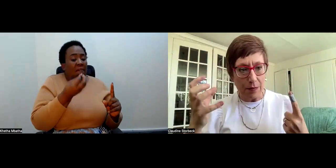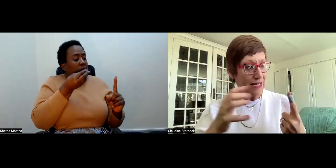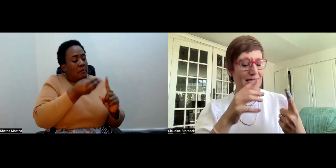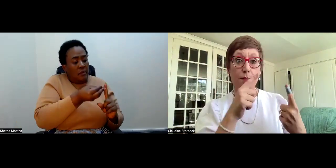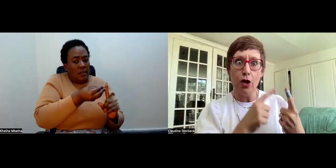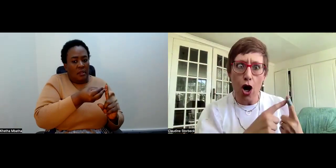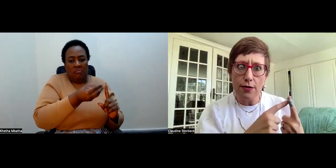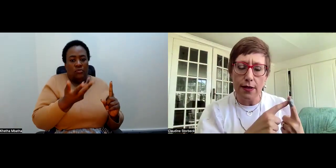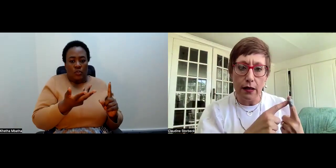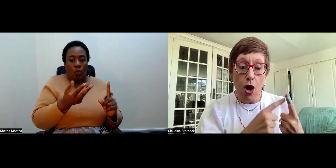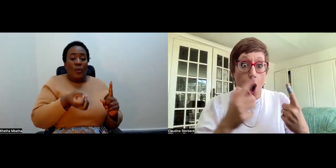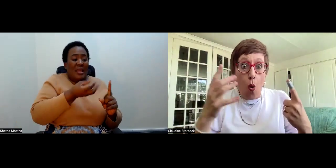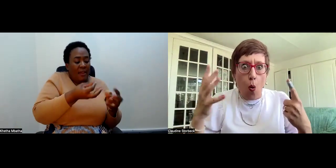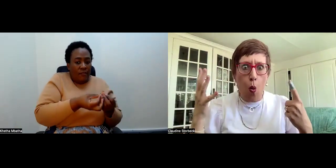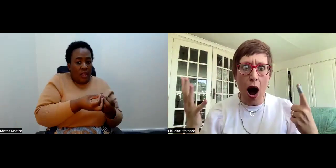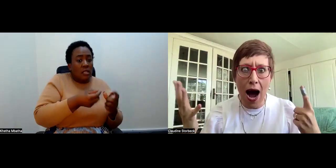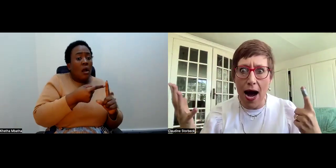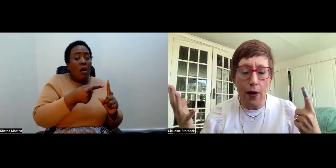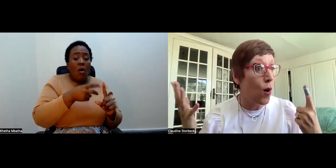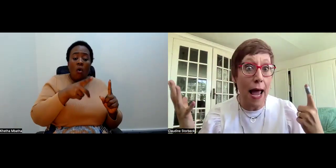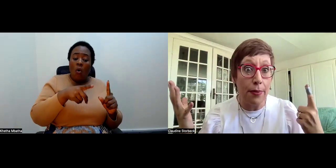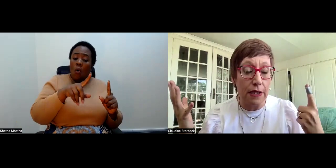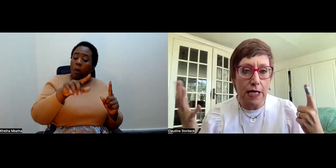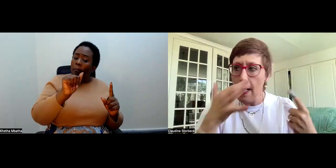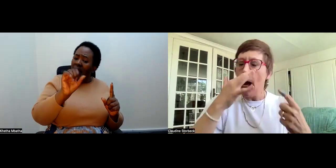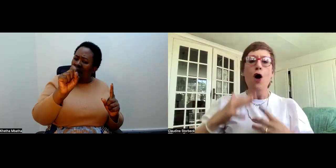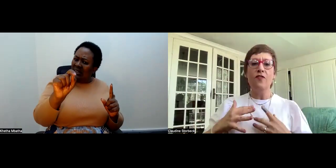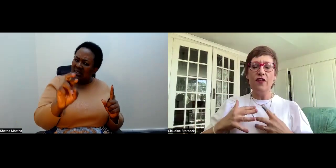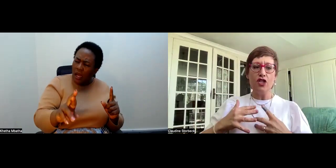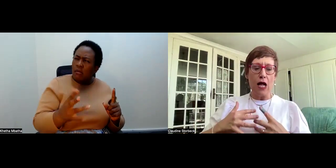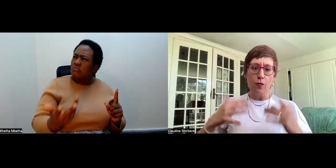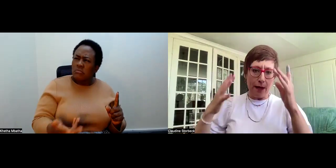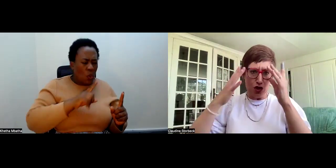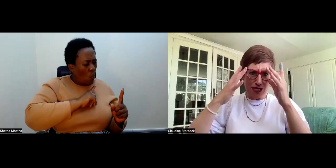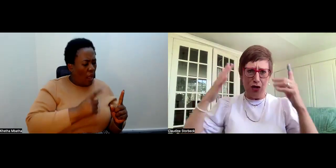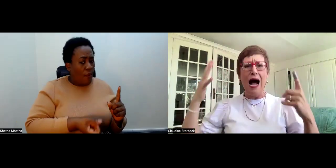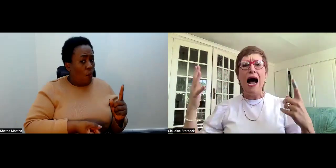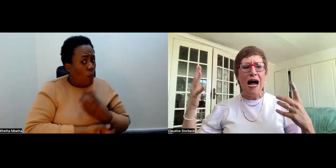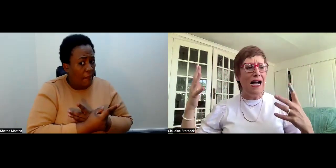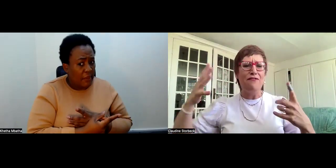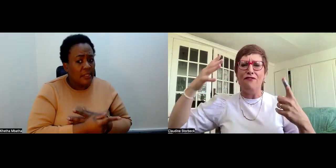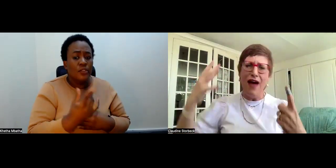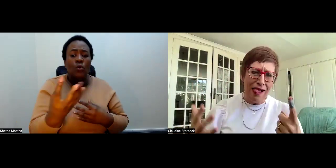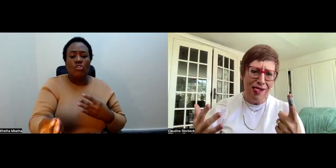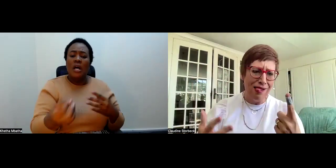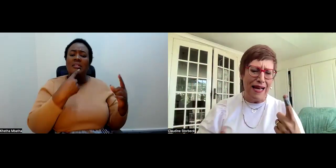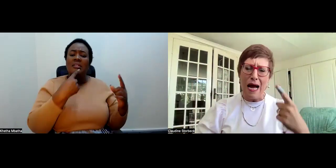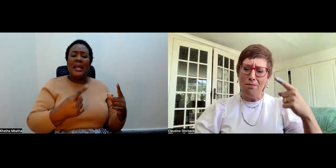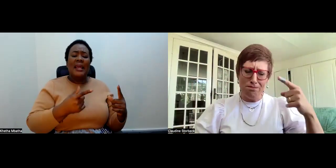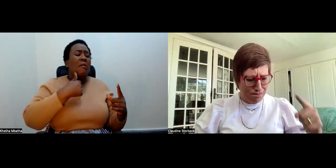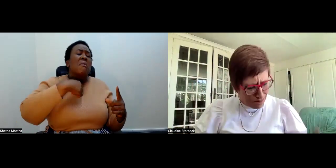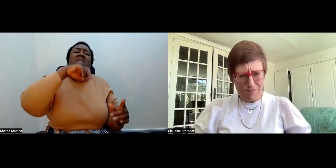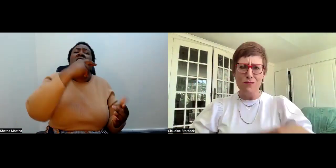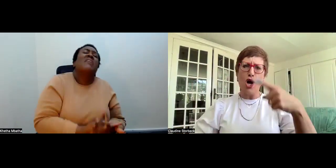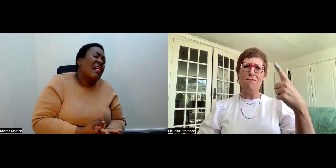things labels. It's a plaster. Why? What happened? Hopefully the child will be able to tell you, I fell and